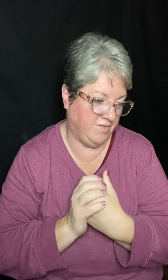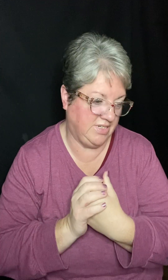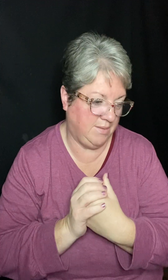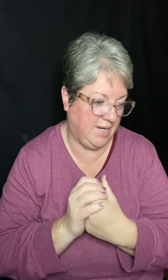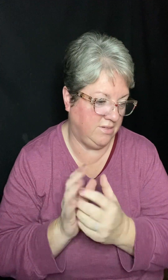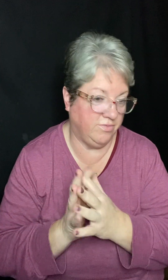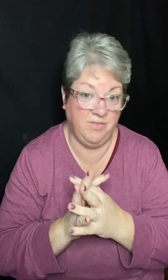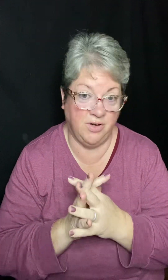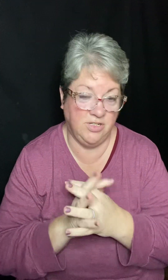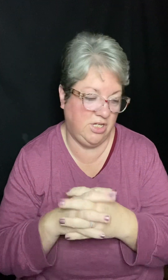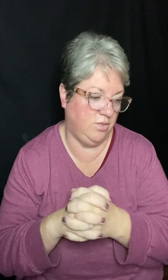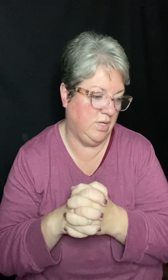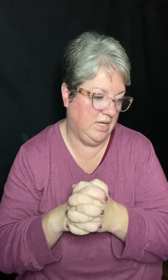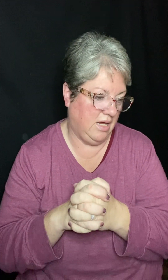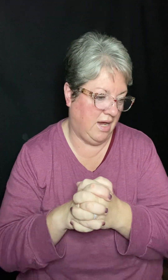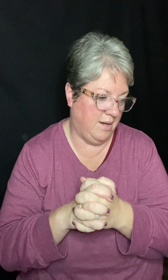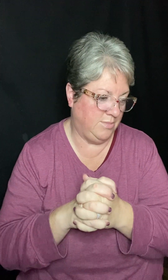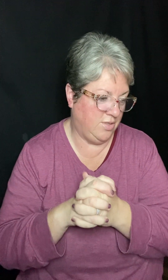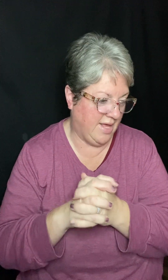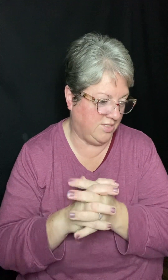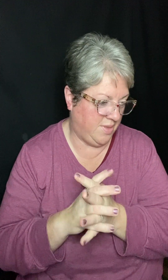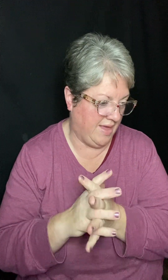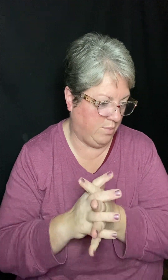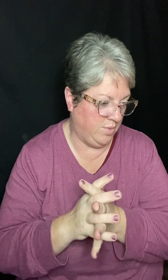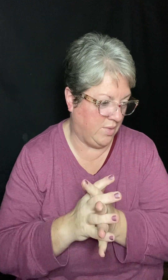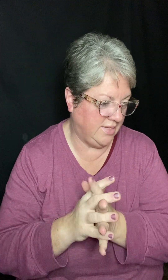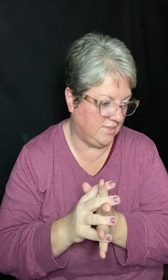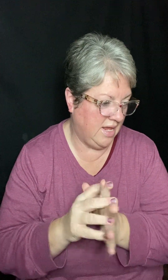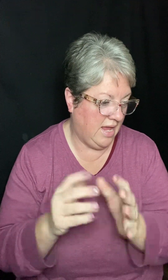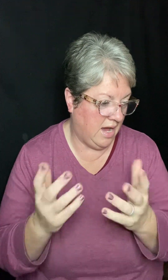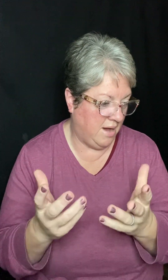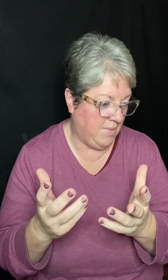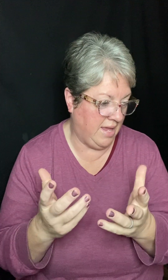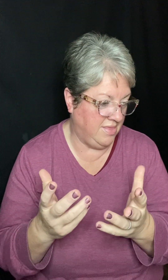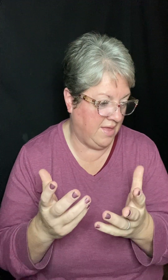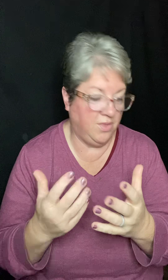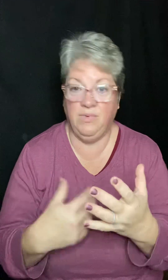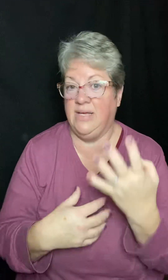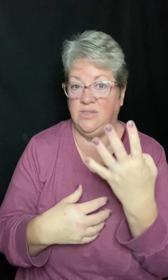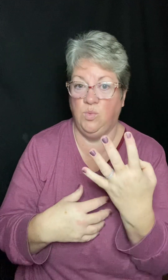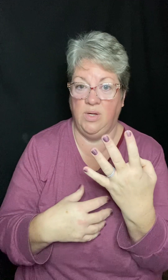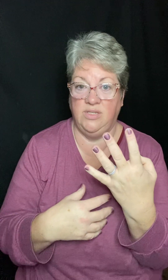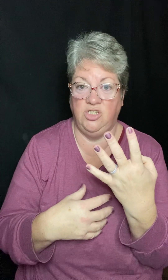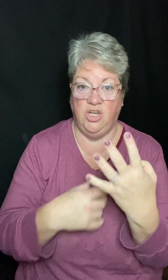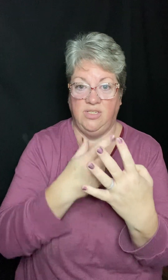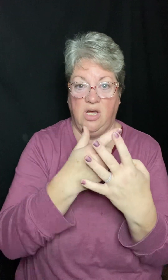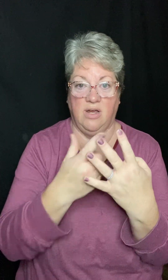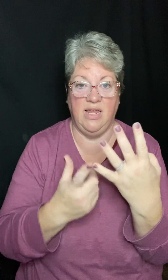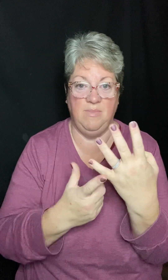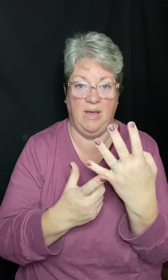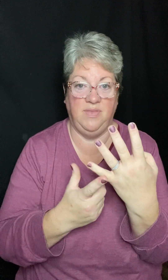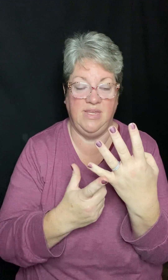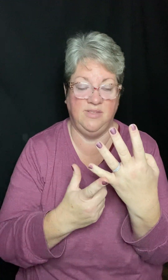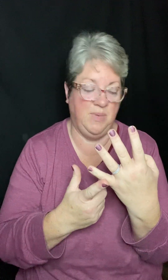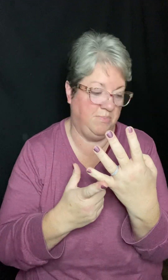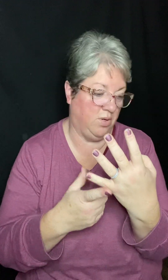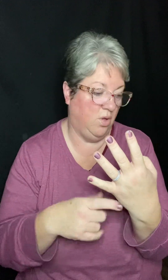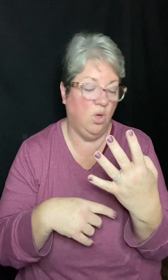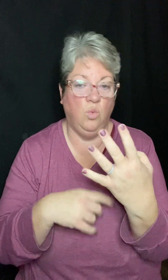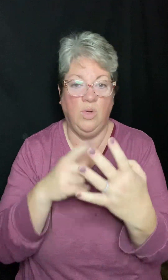time I refer to you. So that's what that one was. And then the rest was just talking about these people. Once